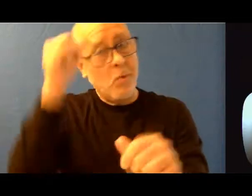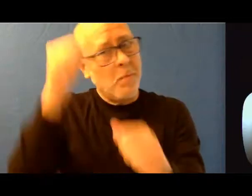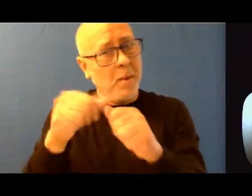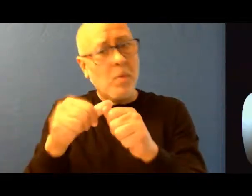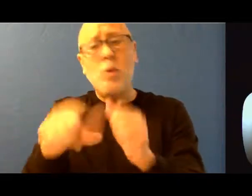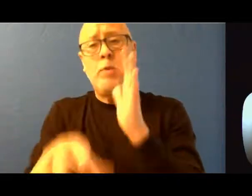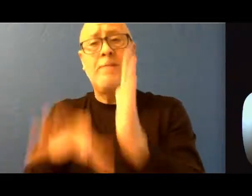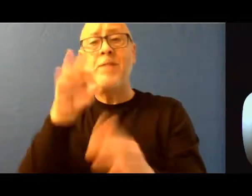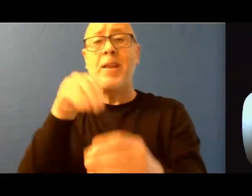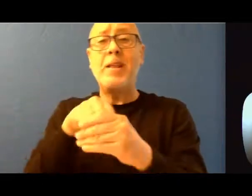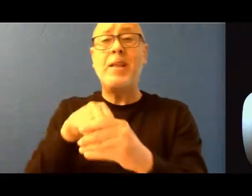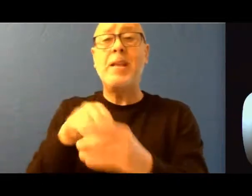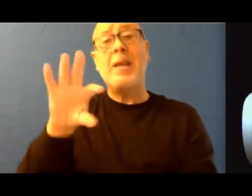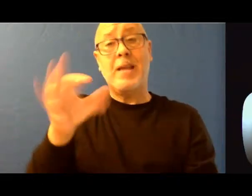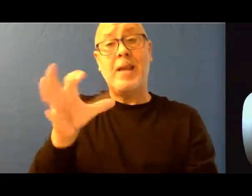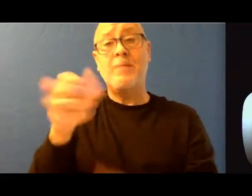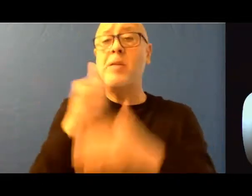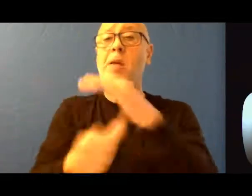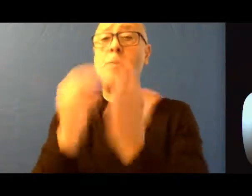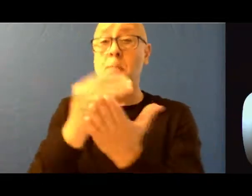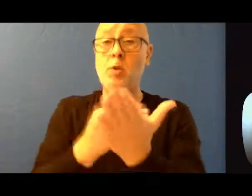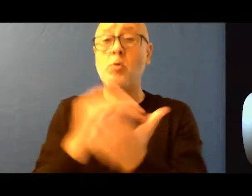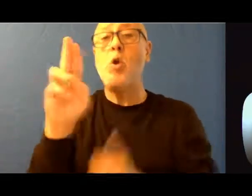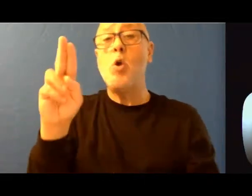it in Canvas under Modules, Unit 1.